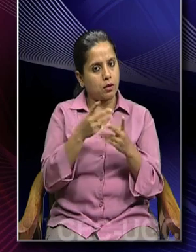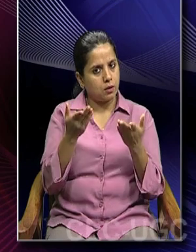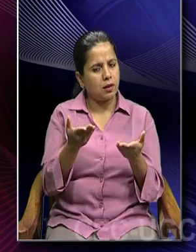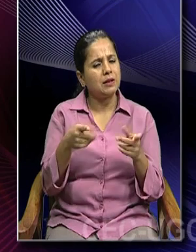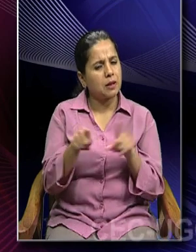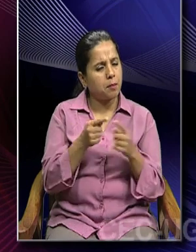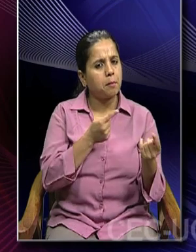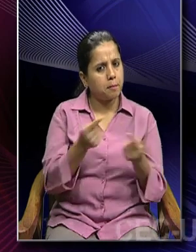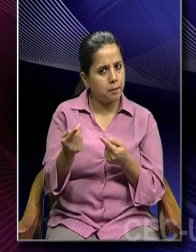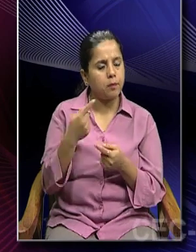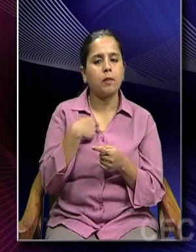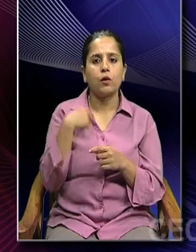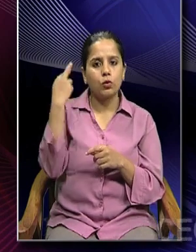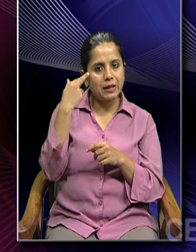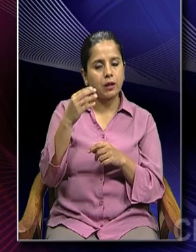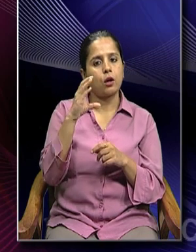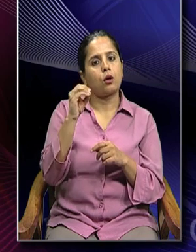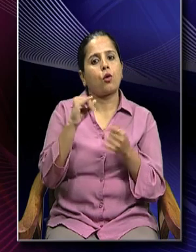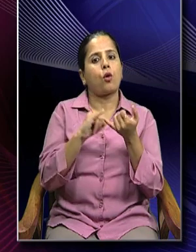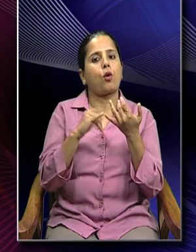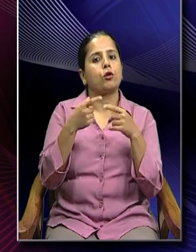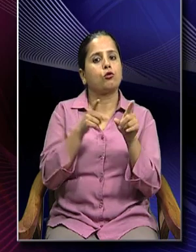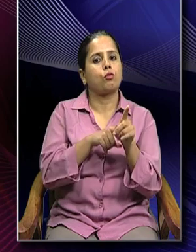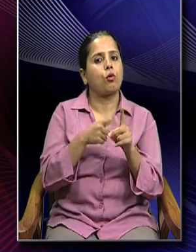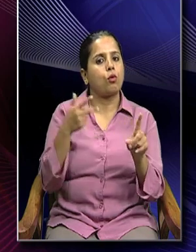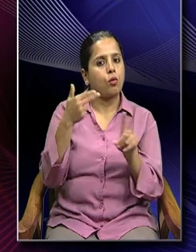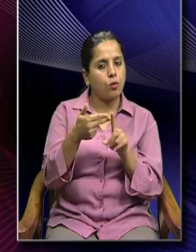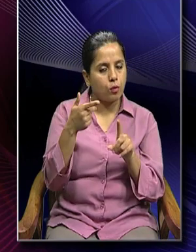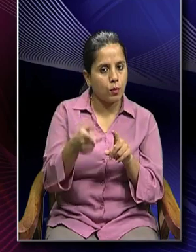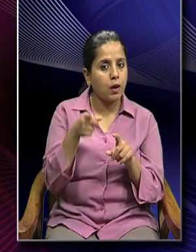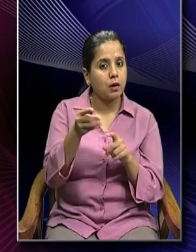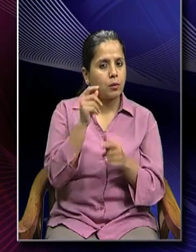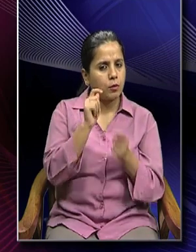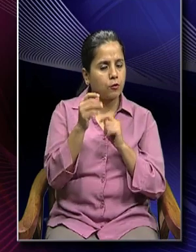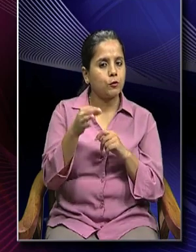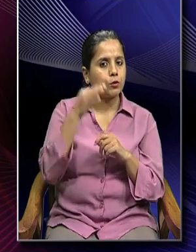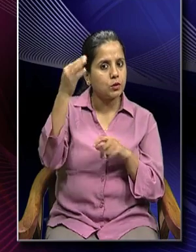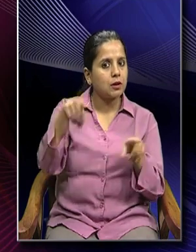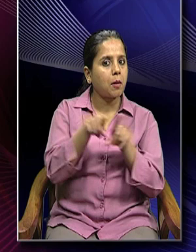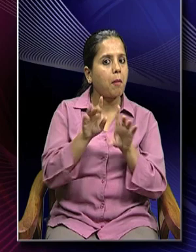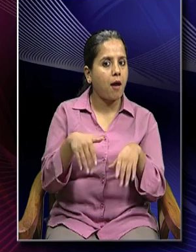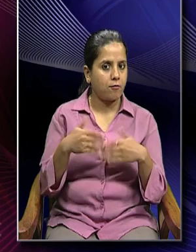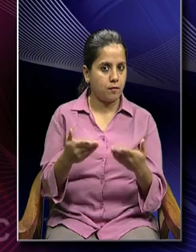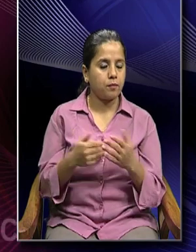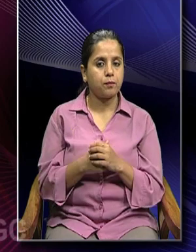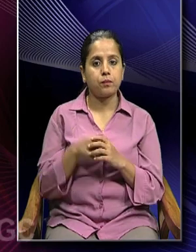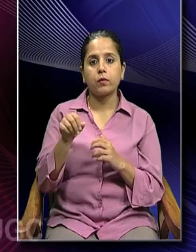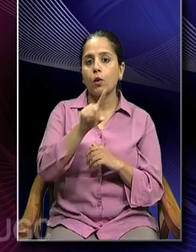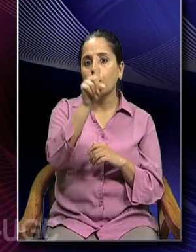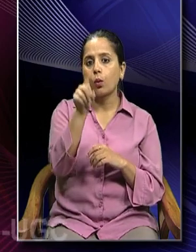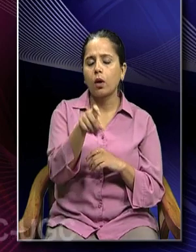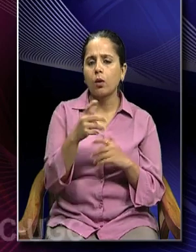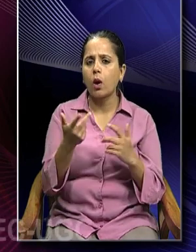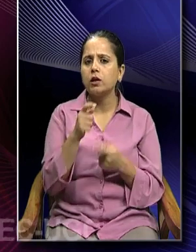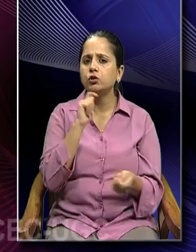that. That is why we call it cosmonity. Cosmonity, a speculative term for the future scenario. The question comes, what